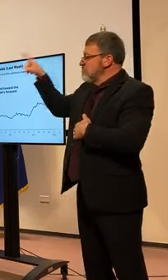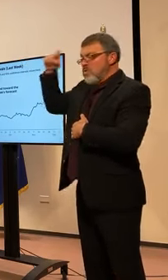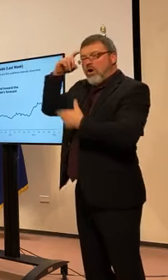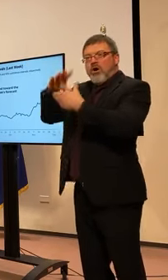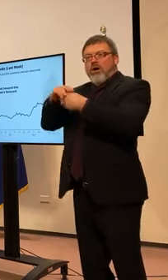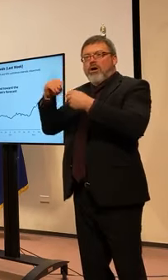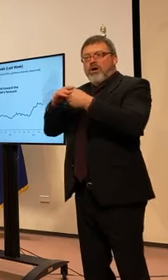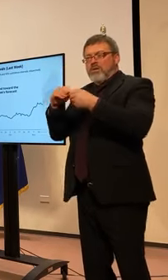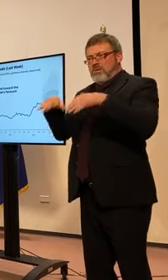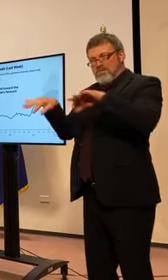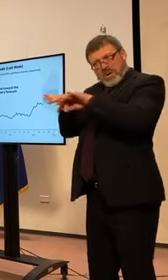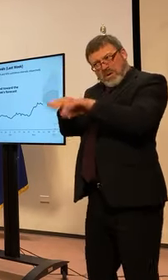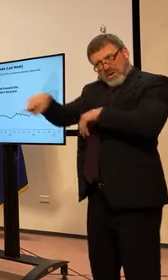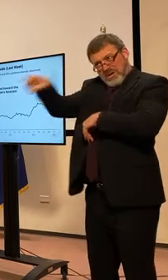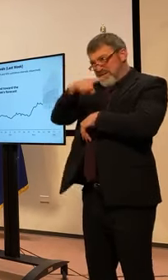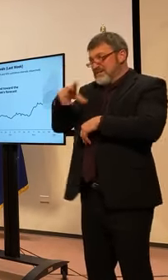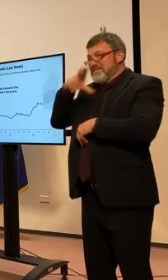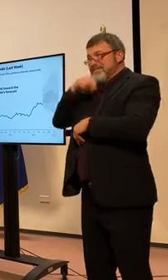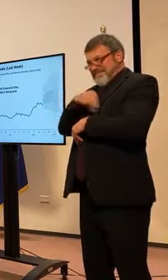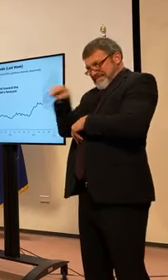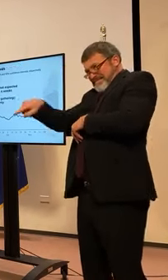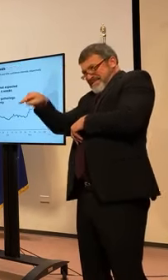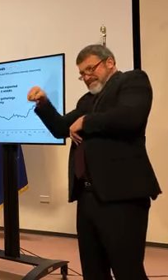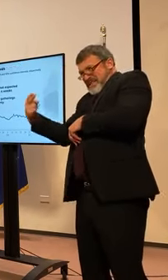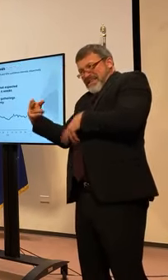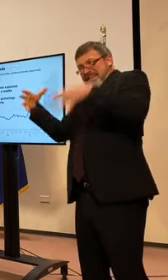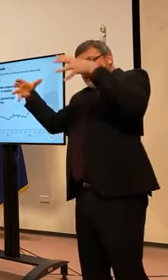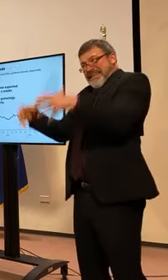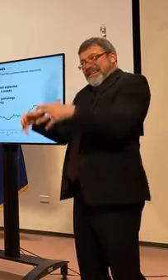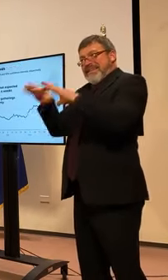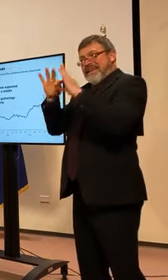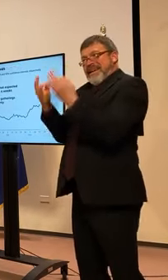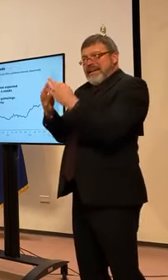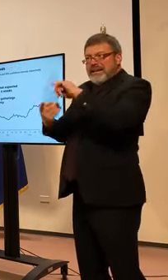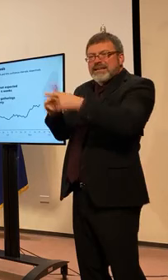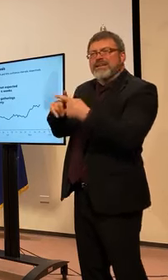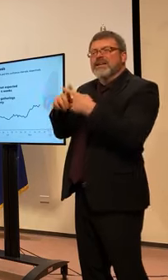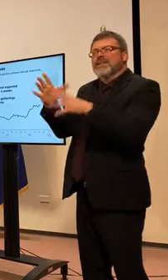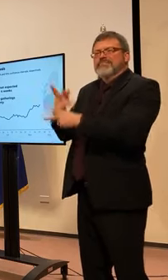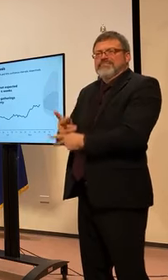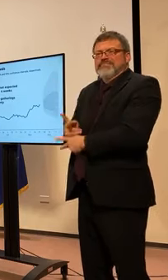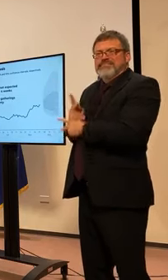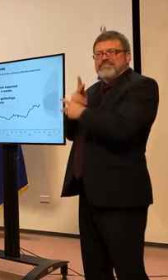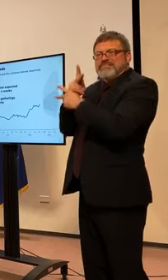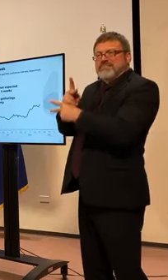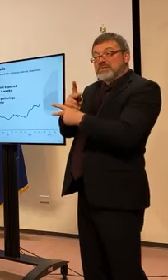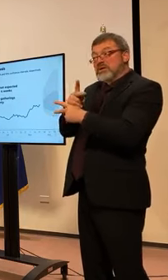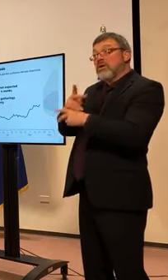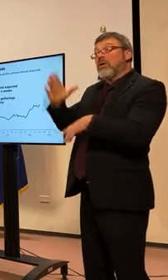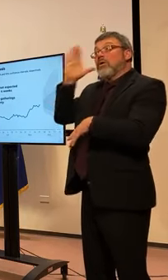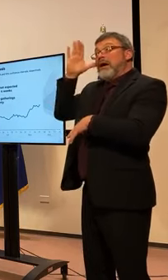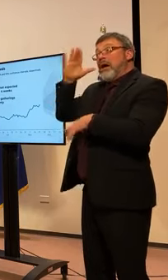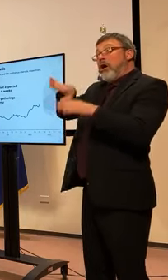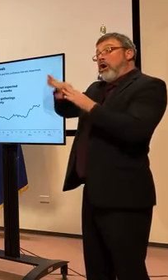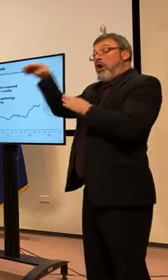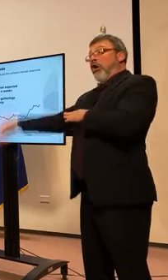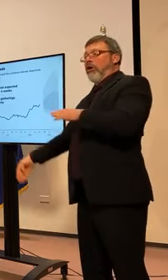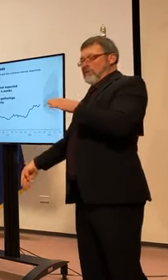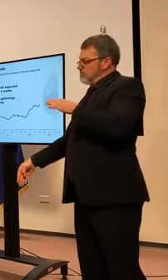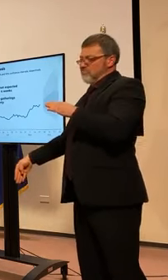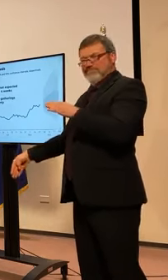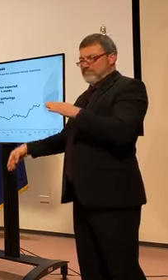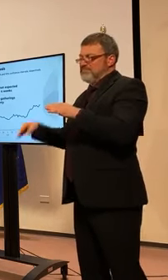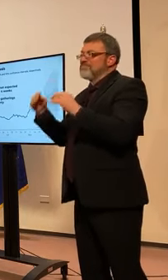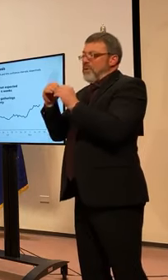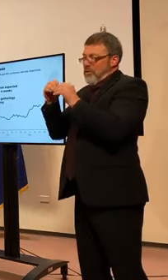you'll see from the current forecast for the week, still not anticipating cases to go down. And Thanksgiving does provide a lot